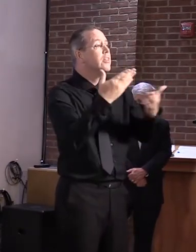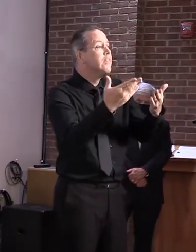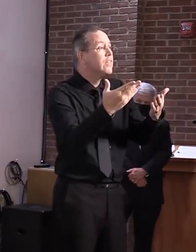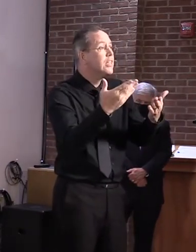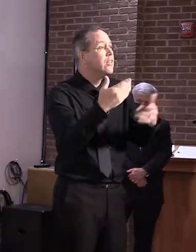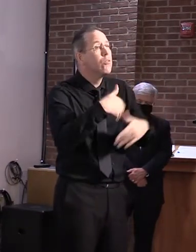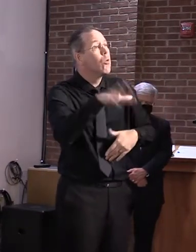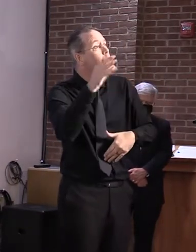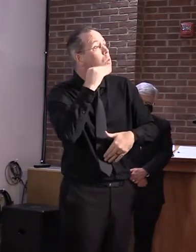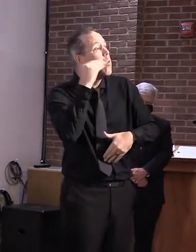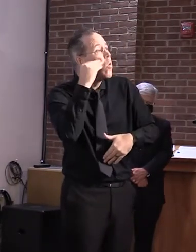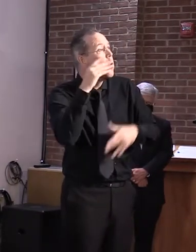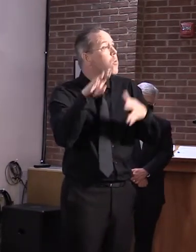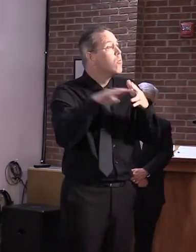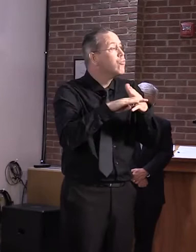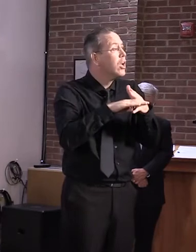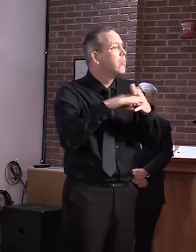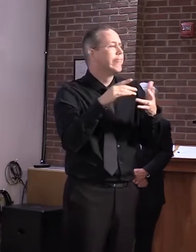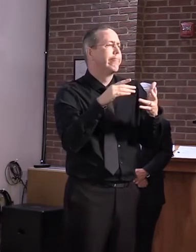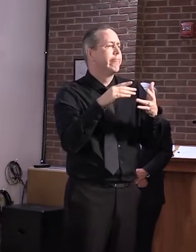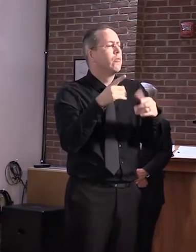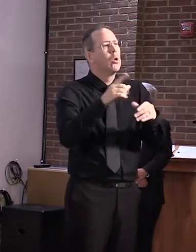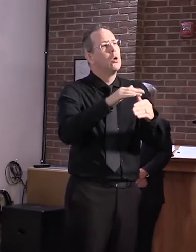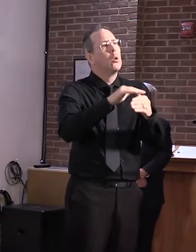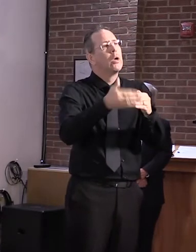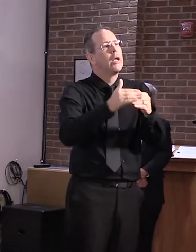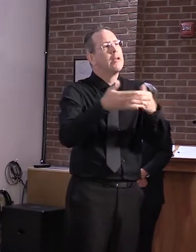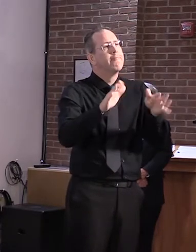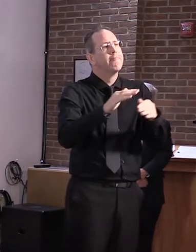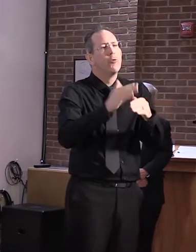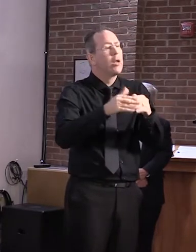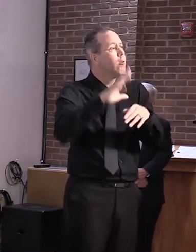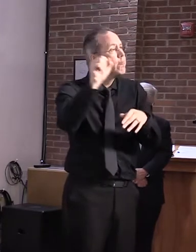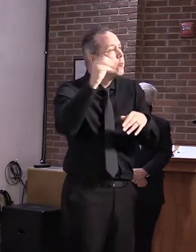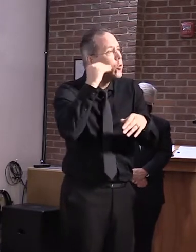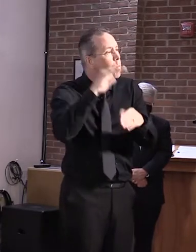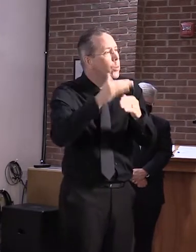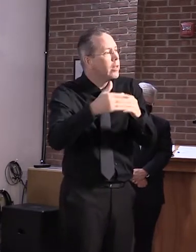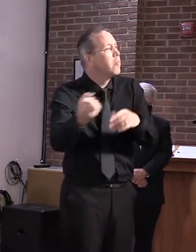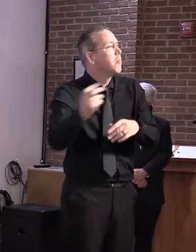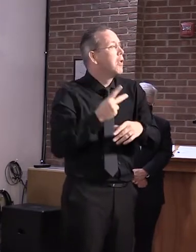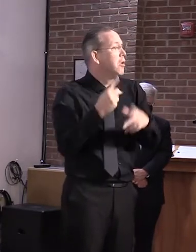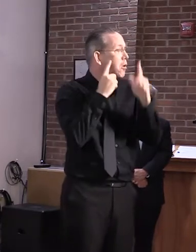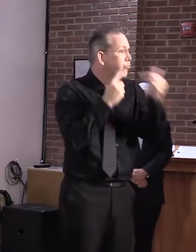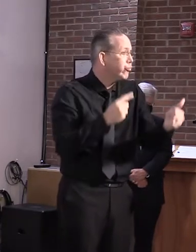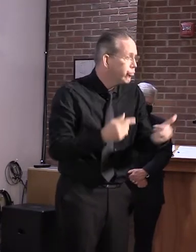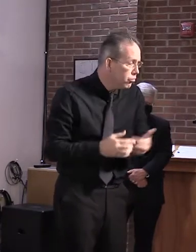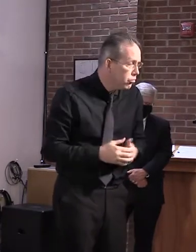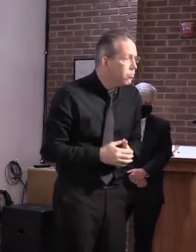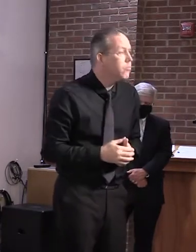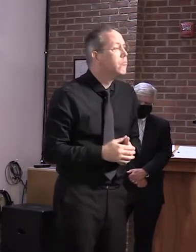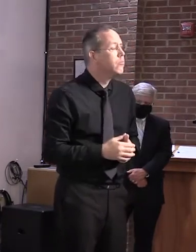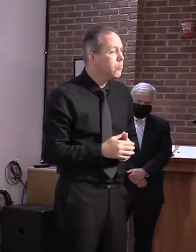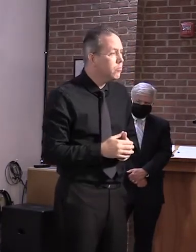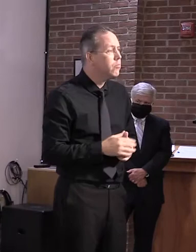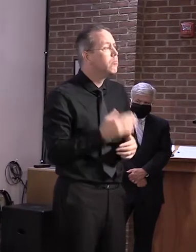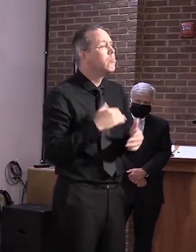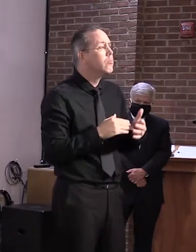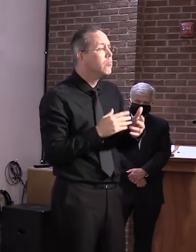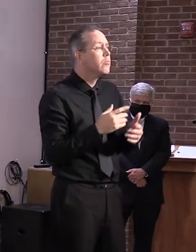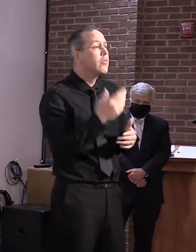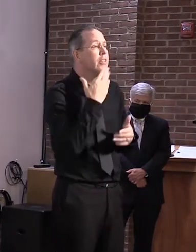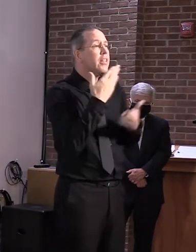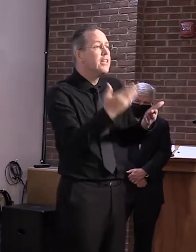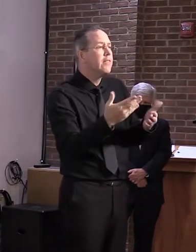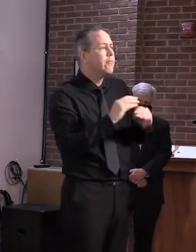It really depends on the individual curriculum that are offered at our individual schools. But the idea is not to bring them, let them go for a week